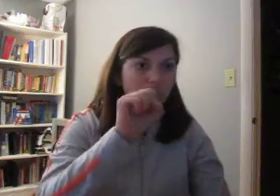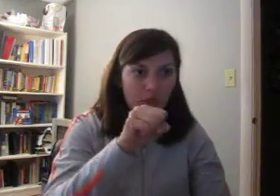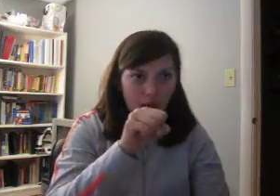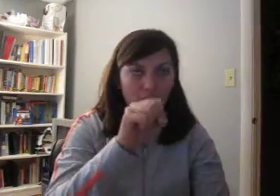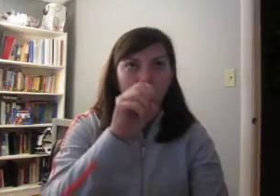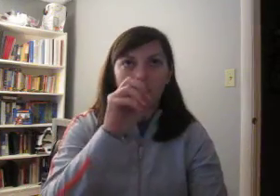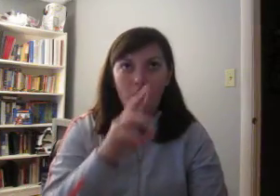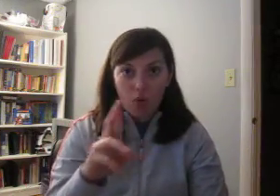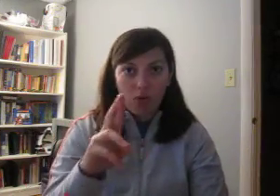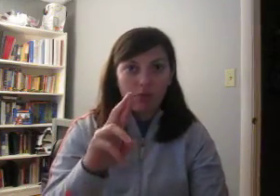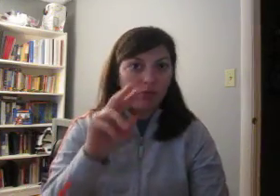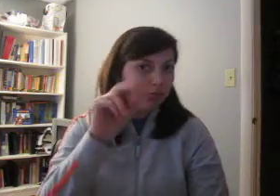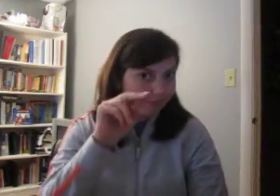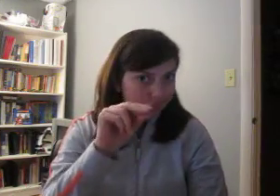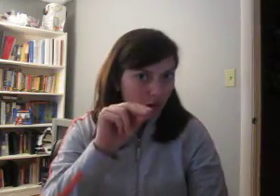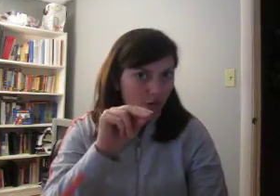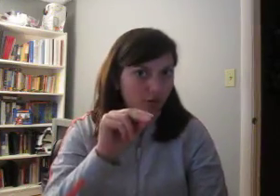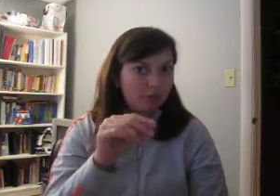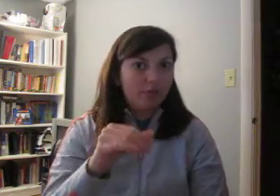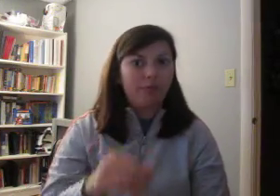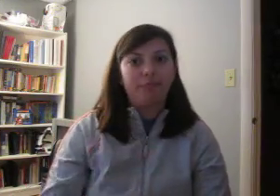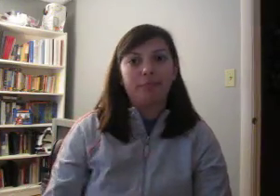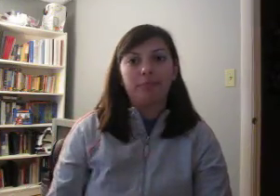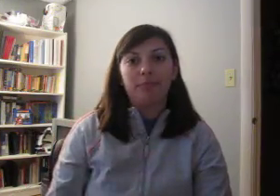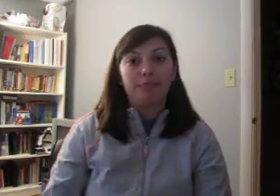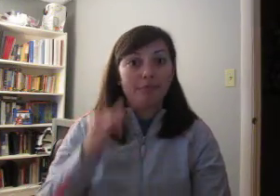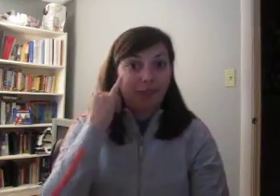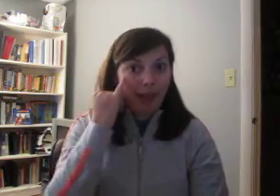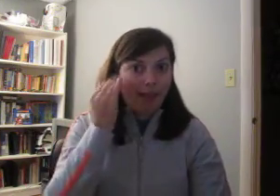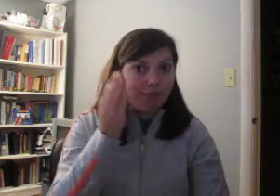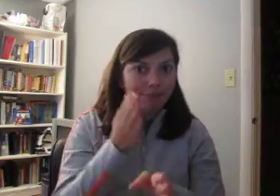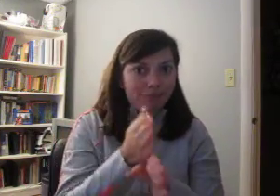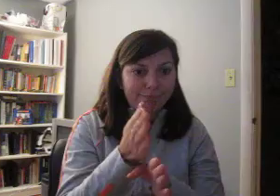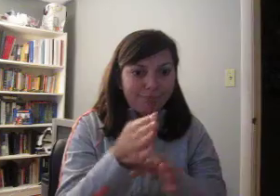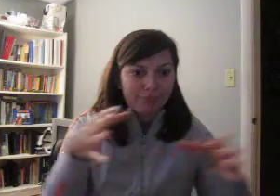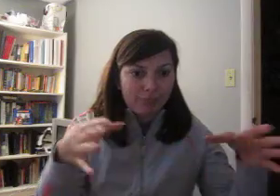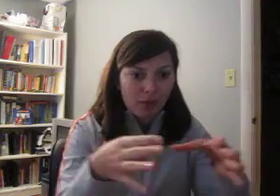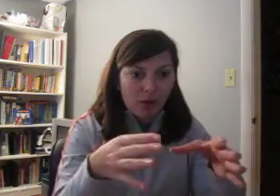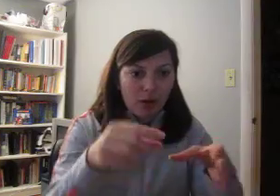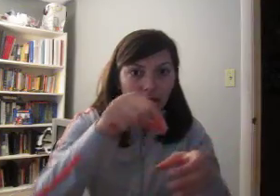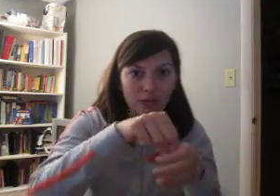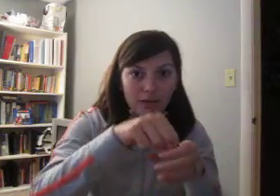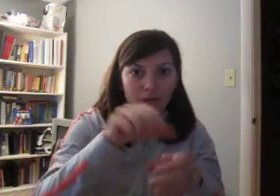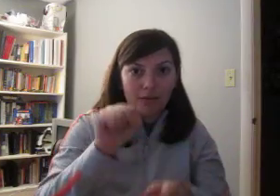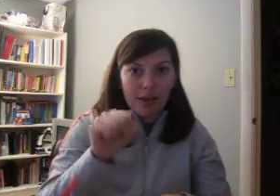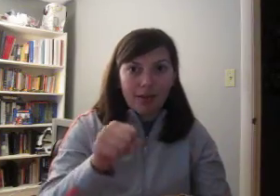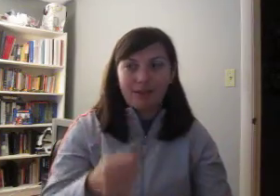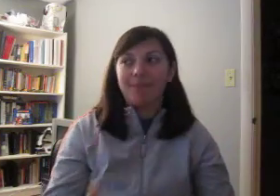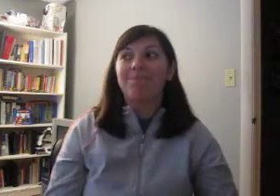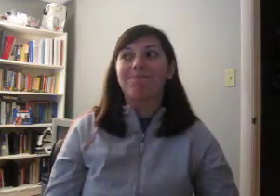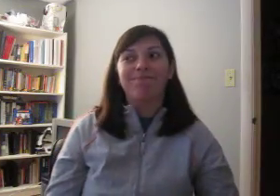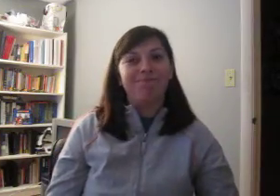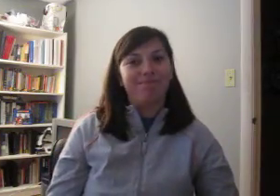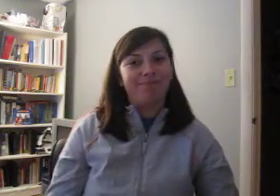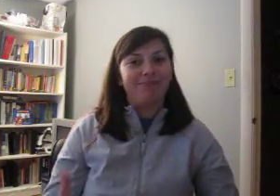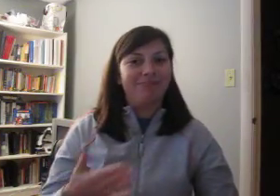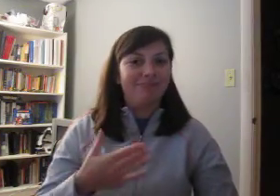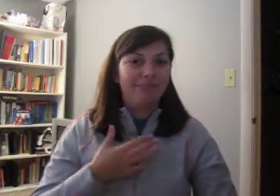yes, then I still have a chance. And what happens is the bill gets forwarded to